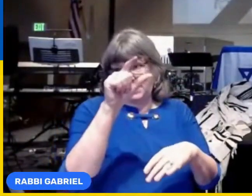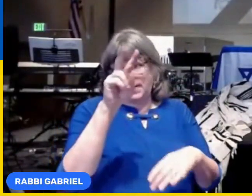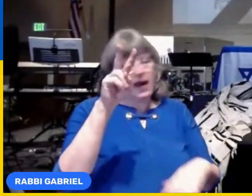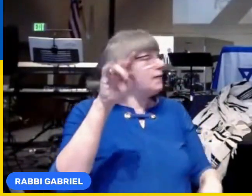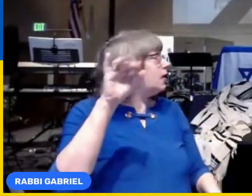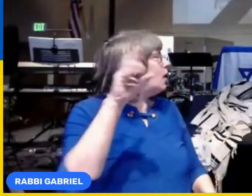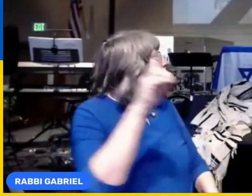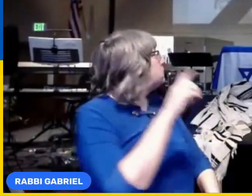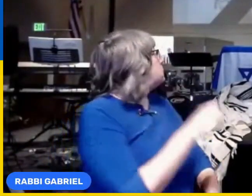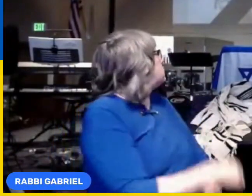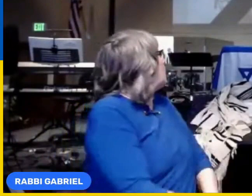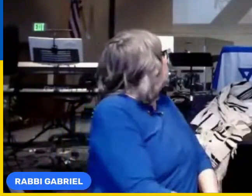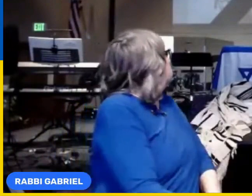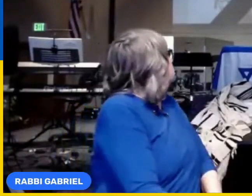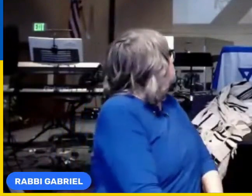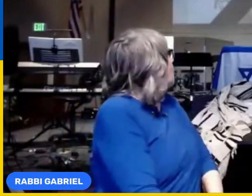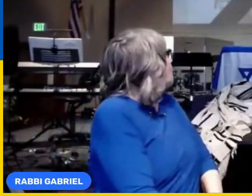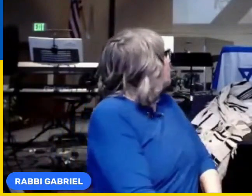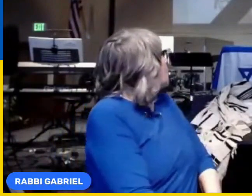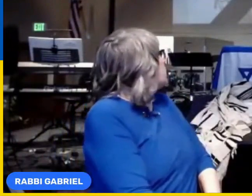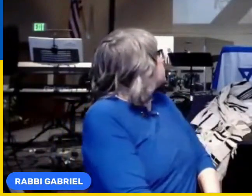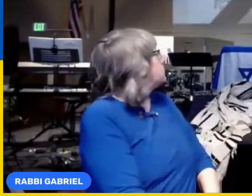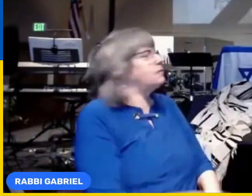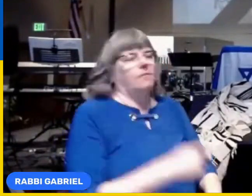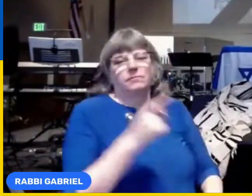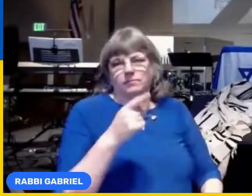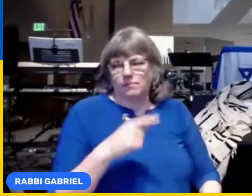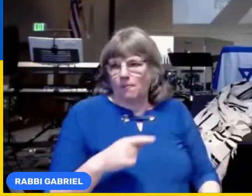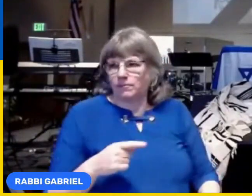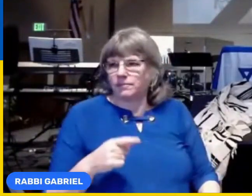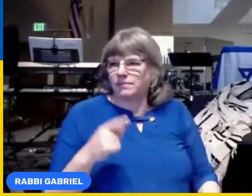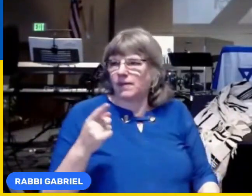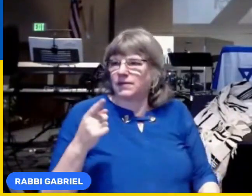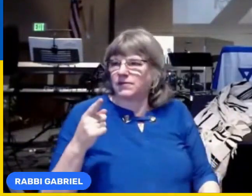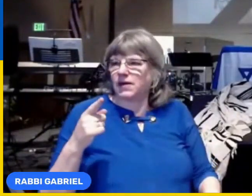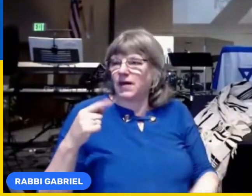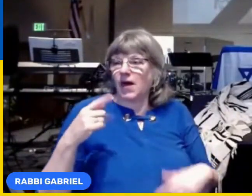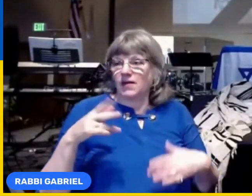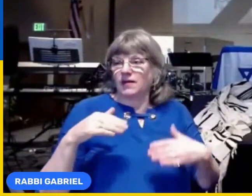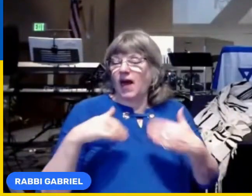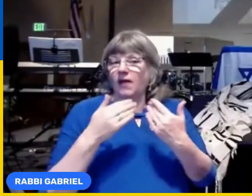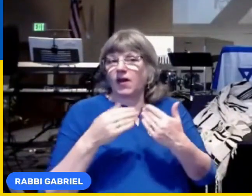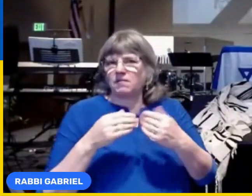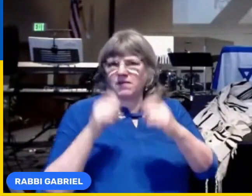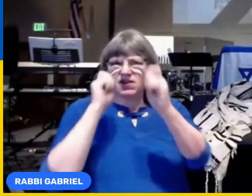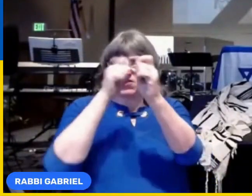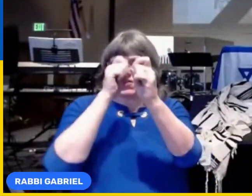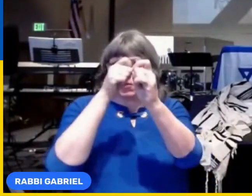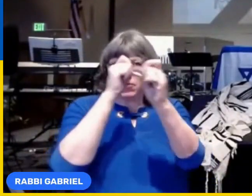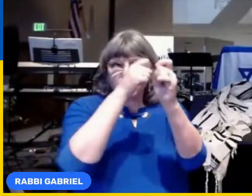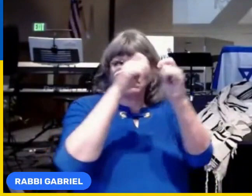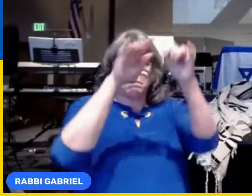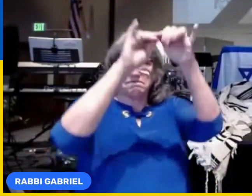I'd like to take you into the Florentine world of sculpture.